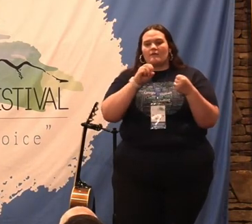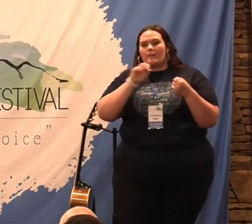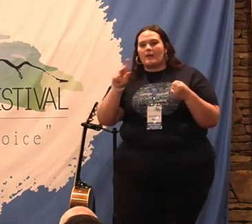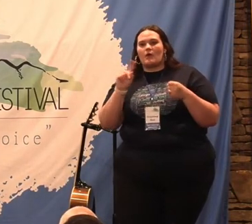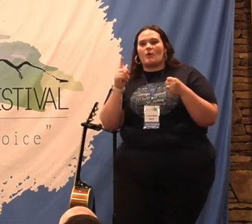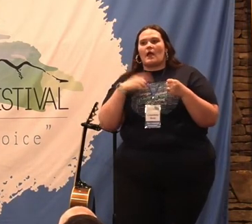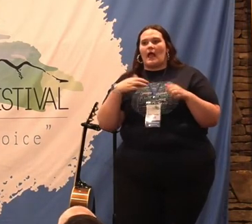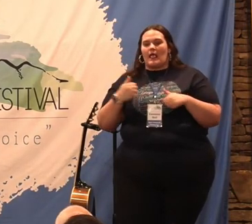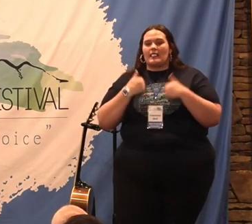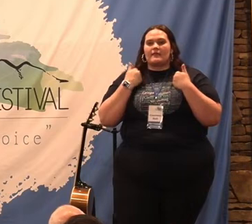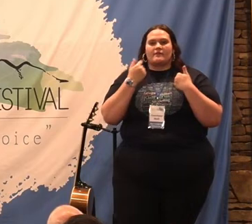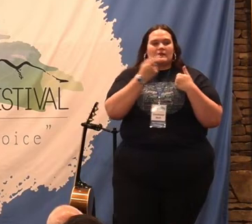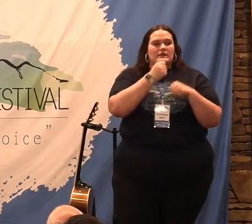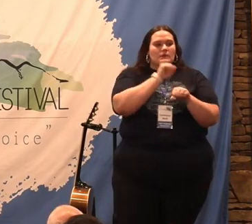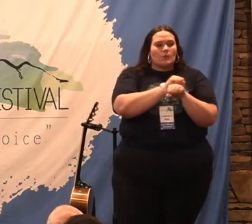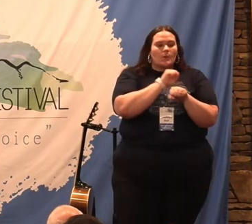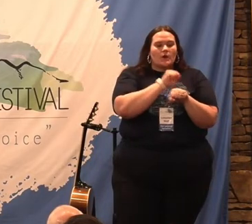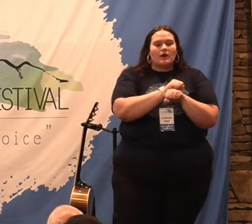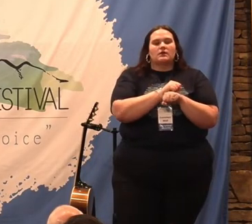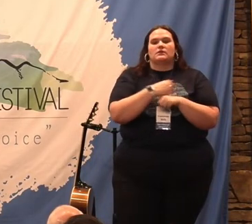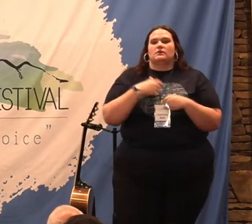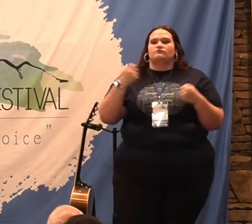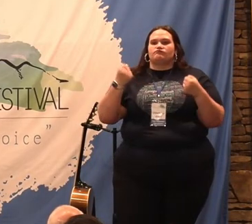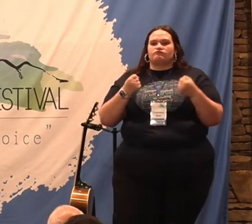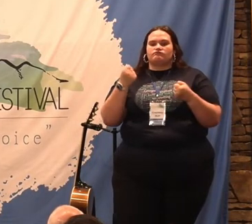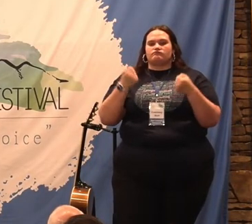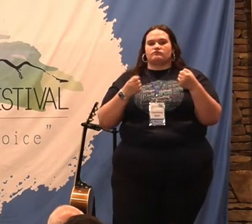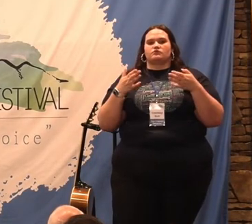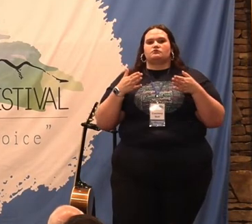where he worked. And as I was driving up the street,